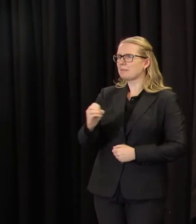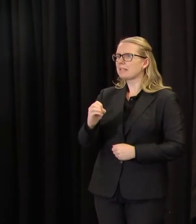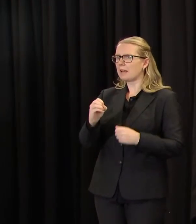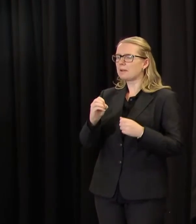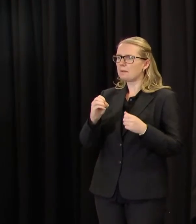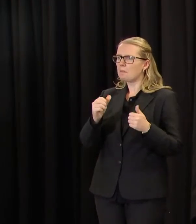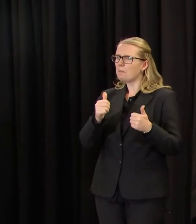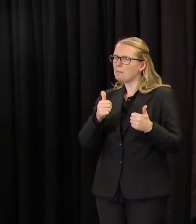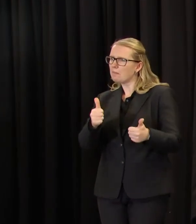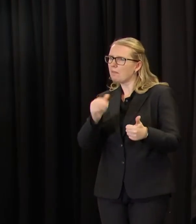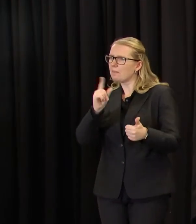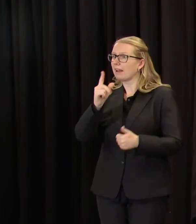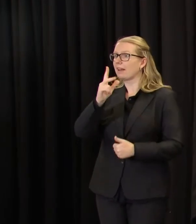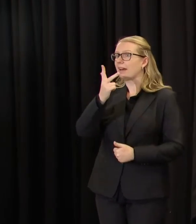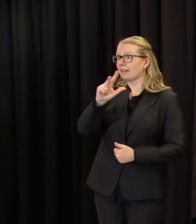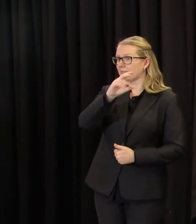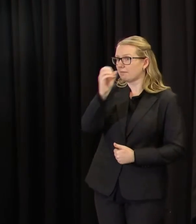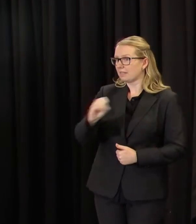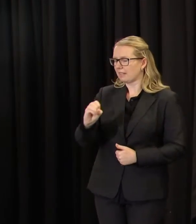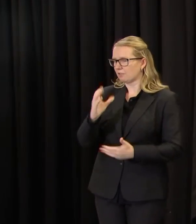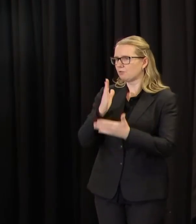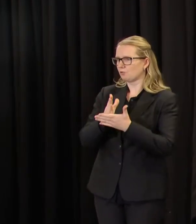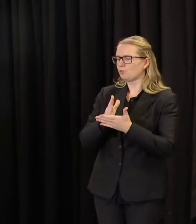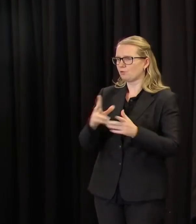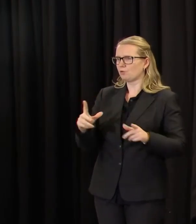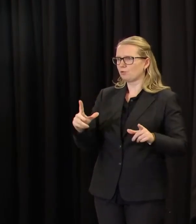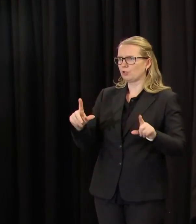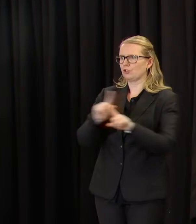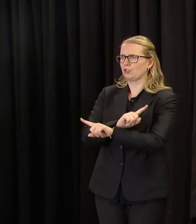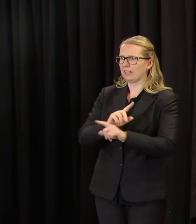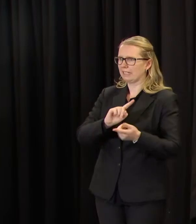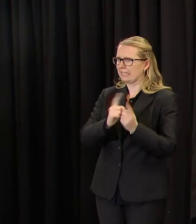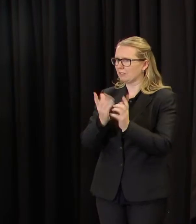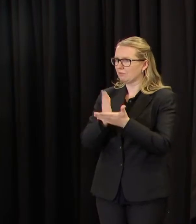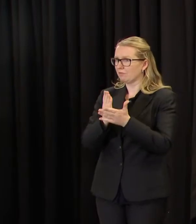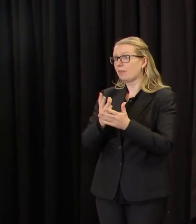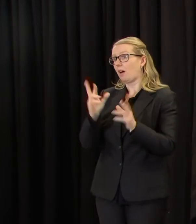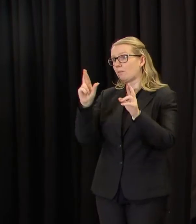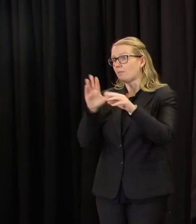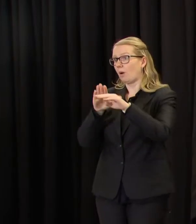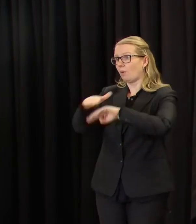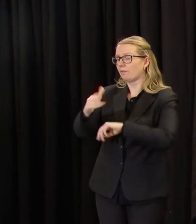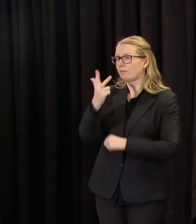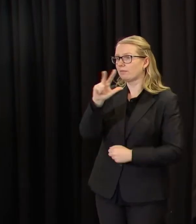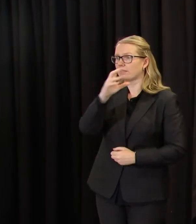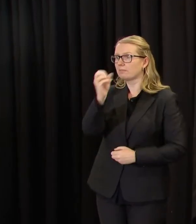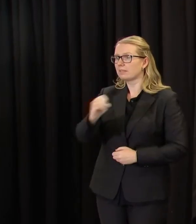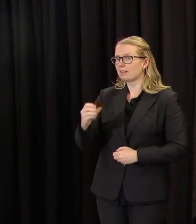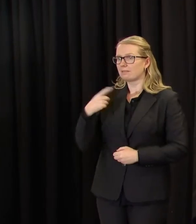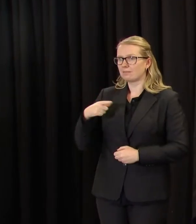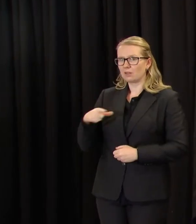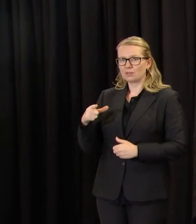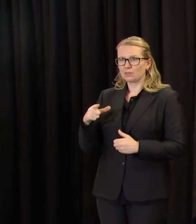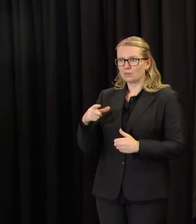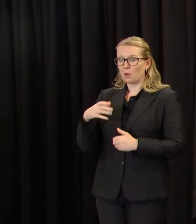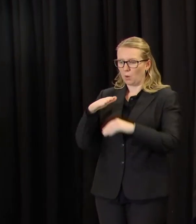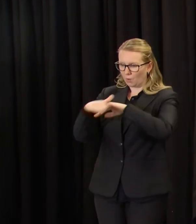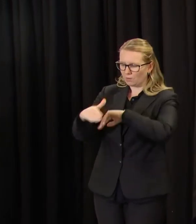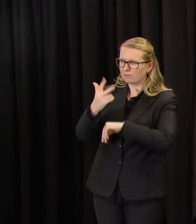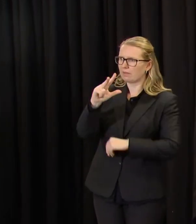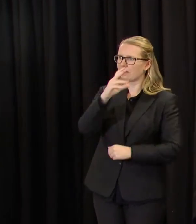shifts don't occur until you get to the 80%. And indeed, hopefully we can go beyond that, as every extra dose